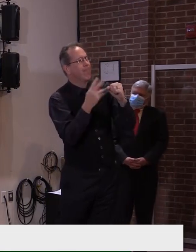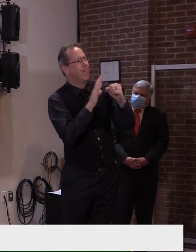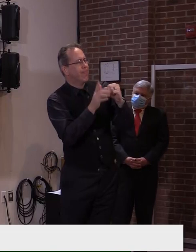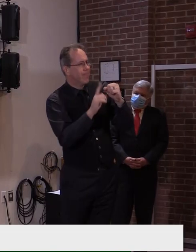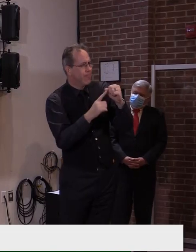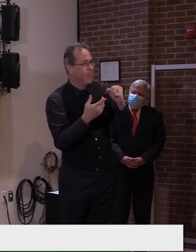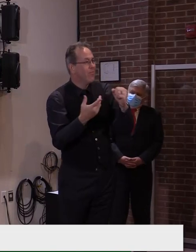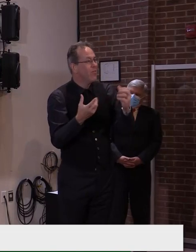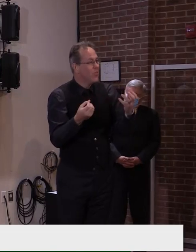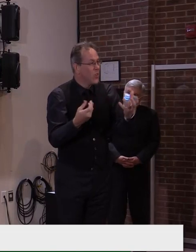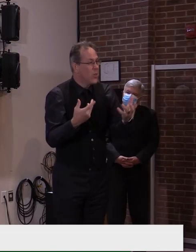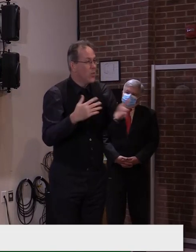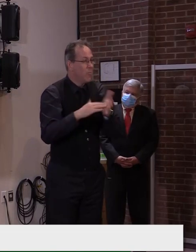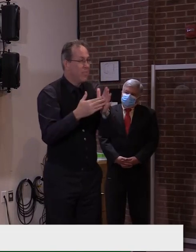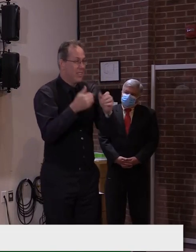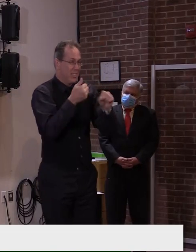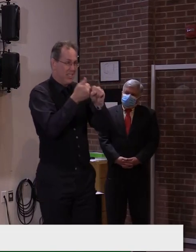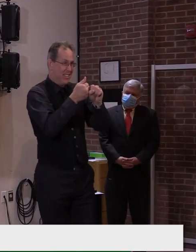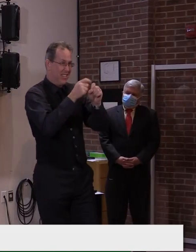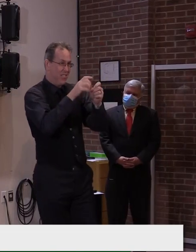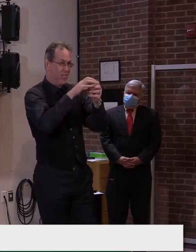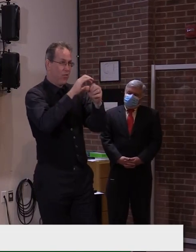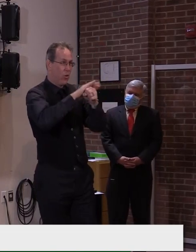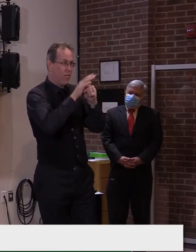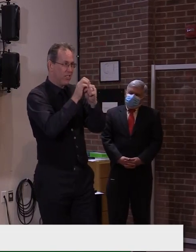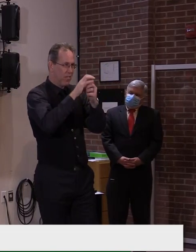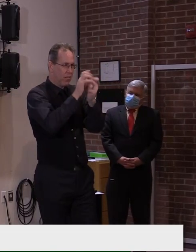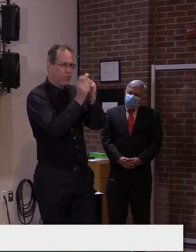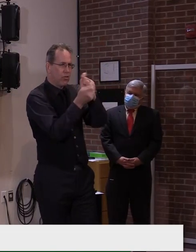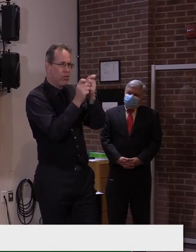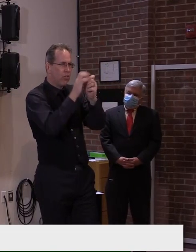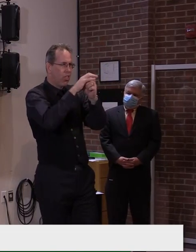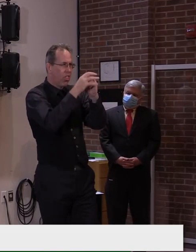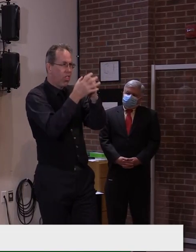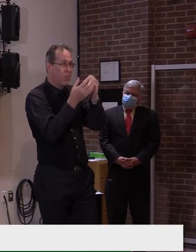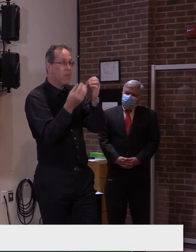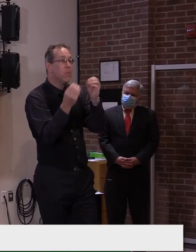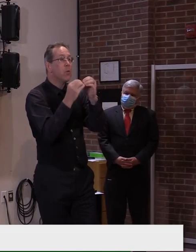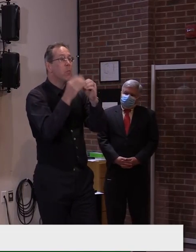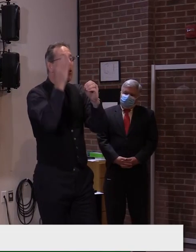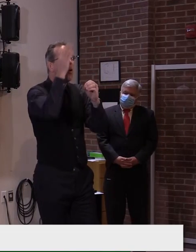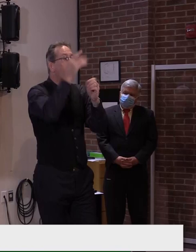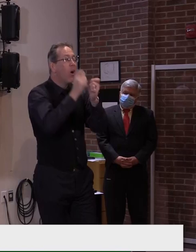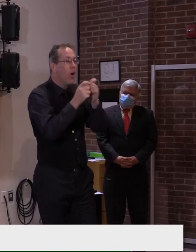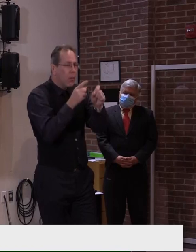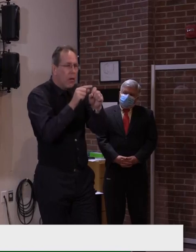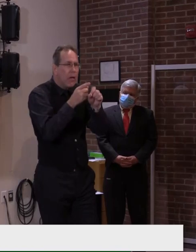whatever may continue to evolve in that same direction, and soon the